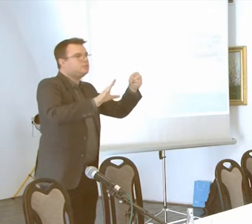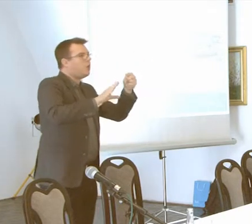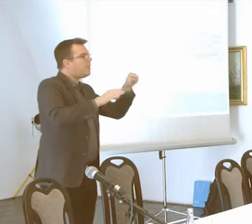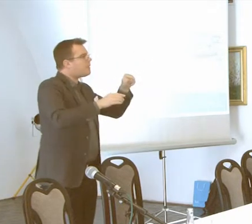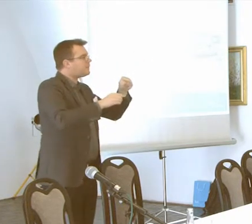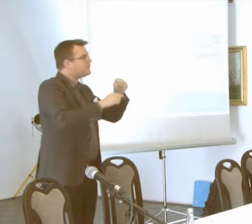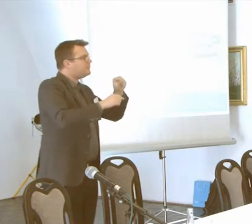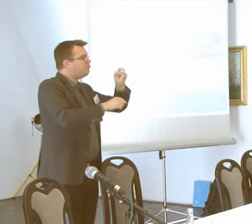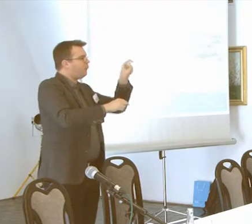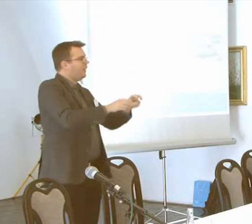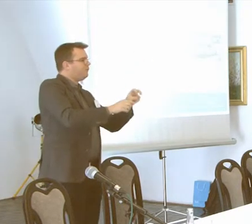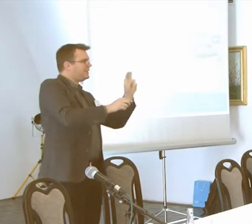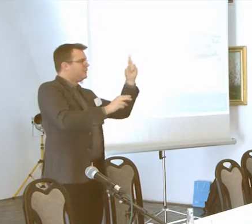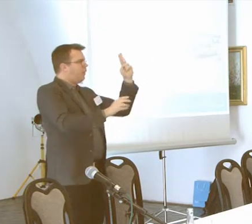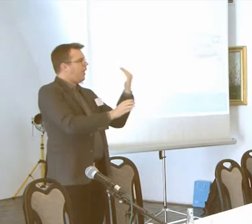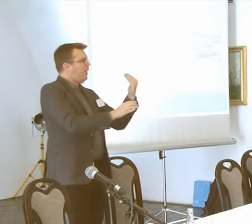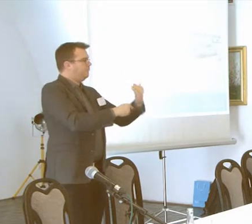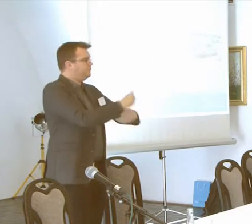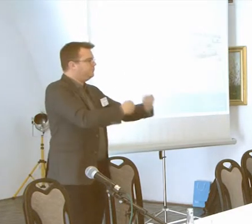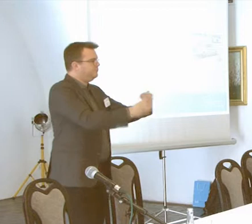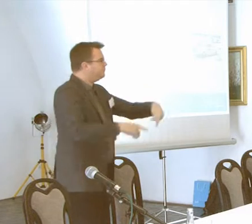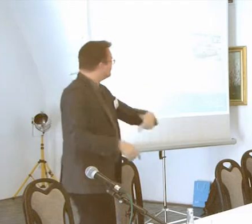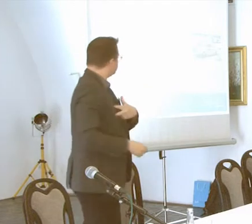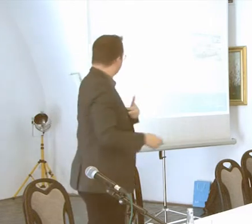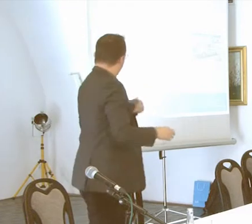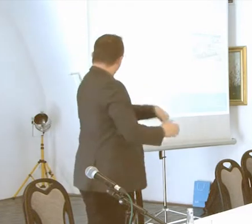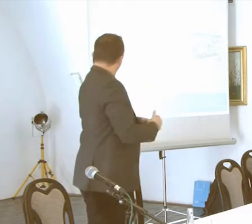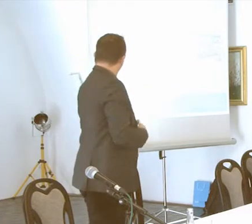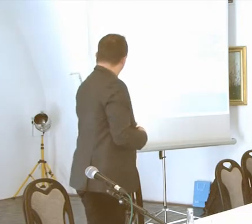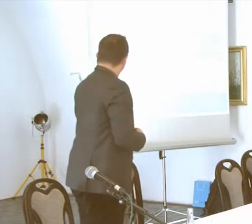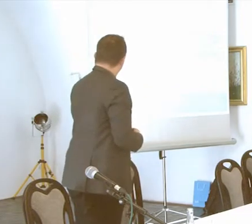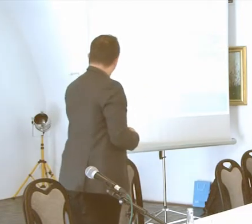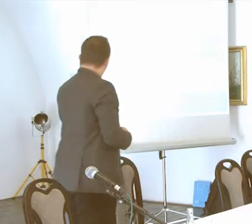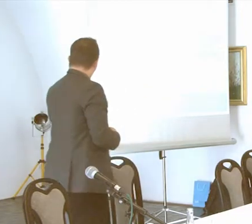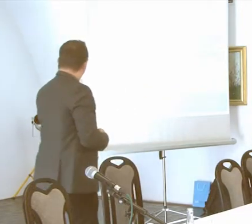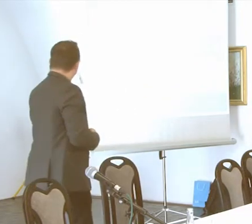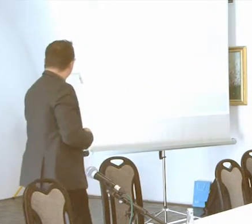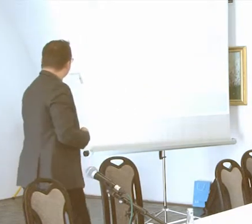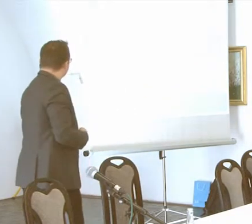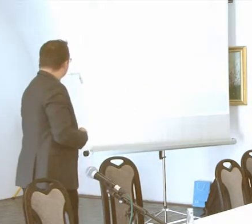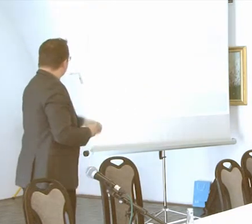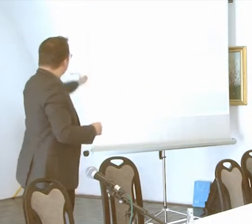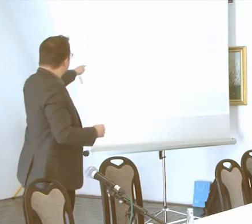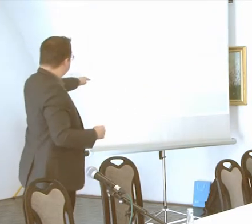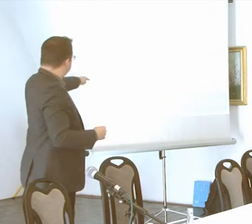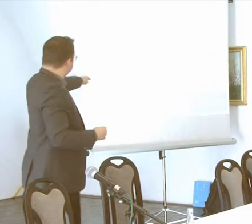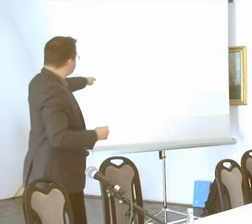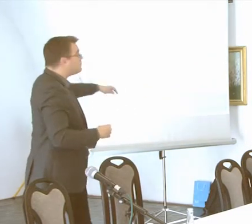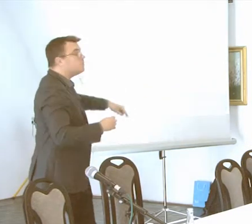for the psychiatrist usually send them to Copenhagen, but right now they're on the waiting list and they have to stay in their local